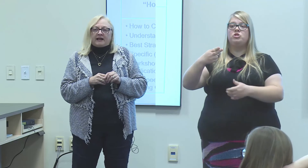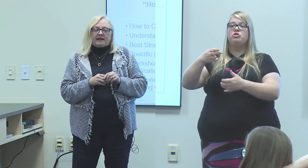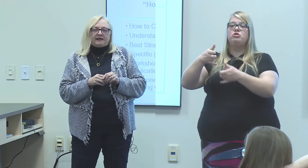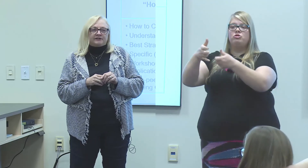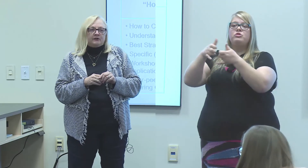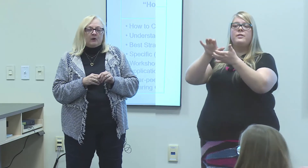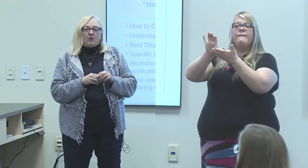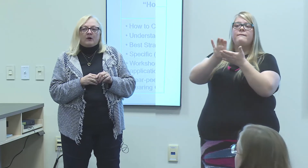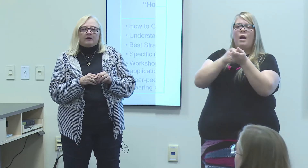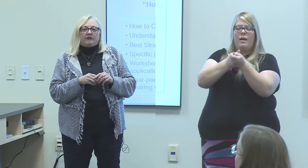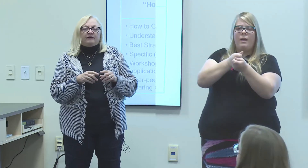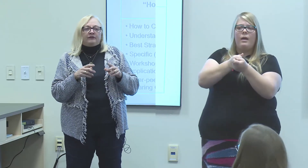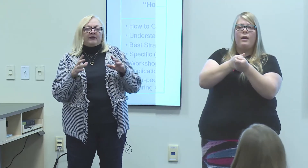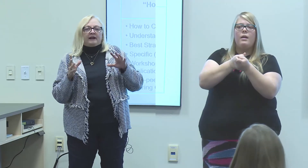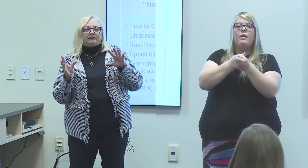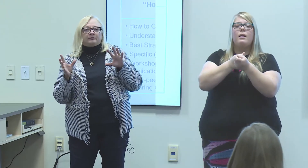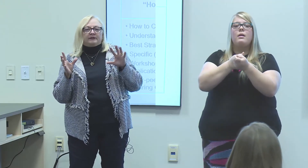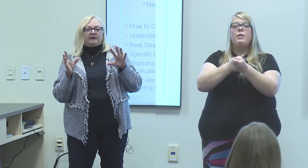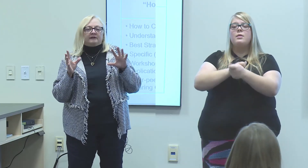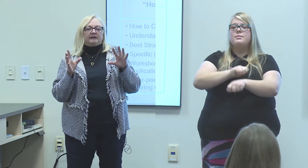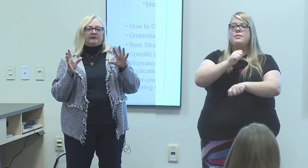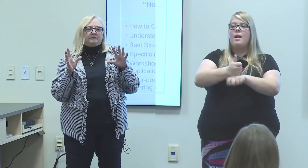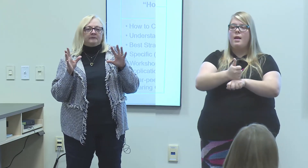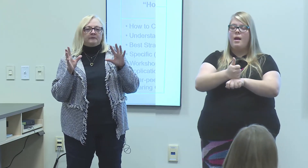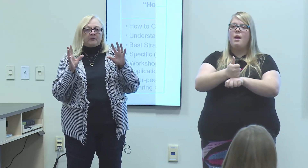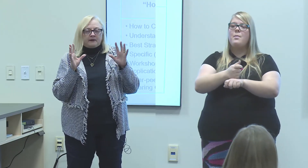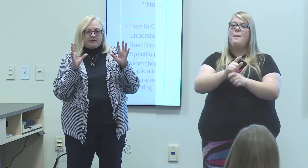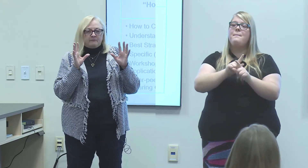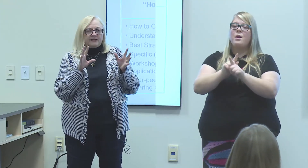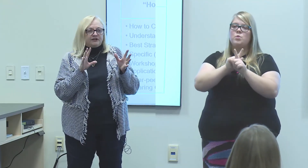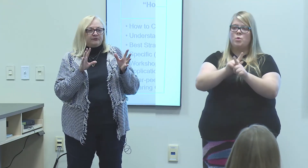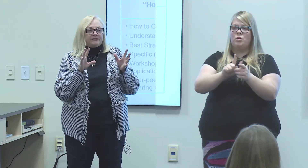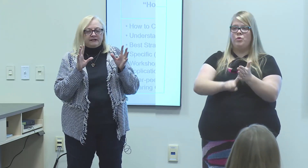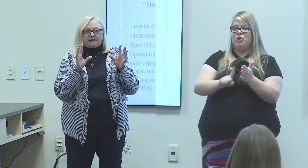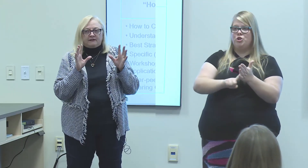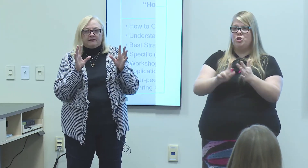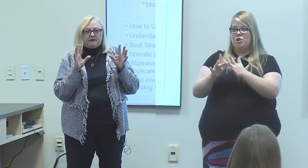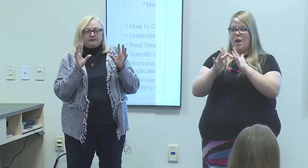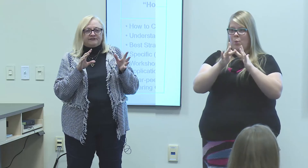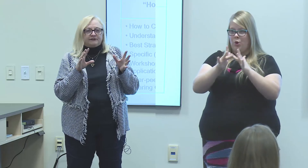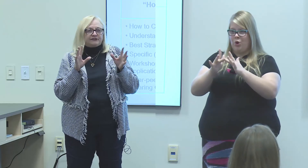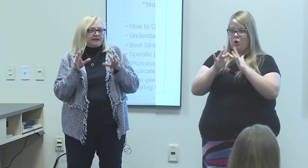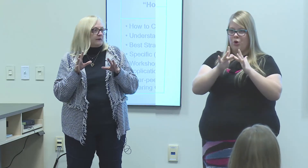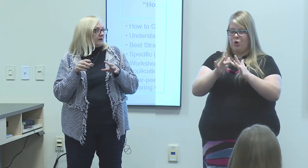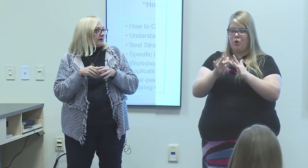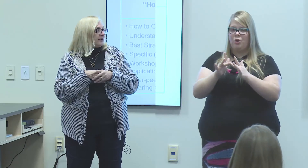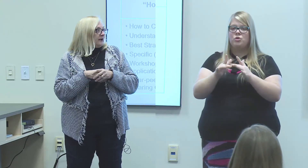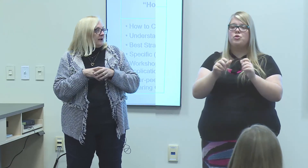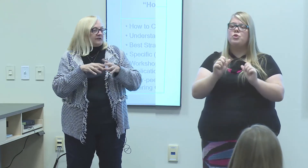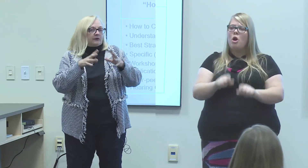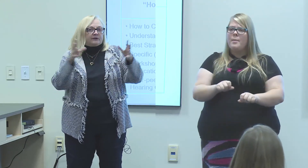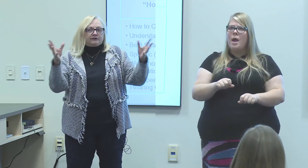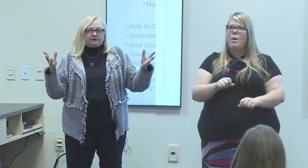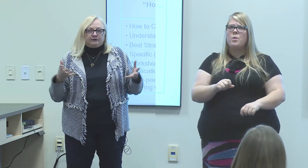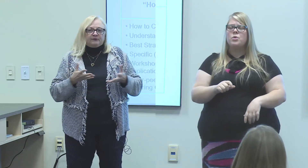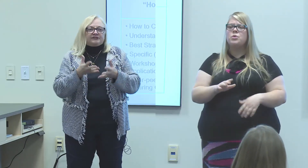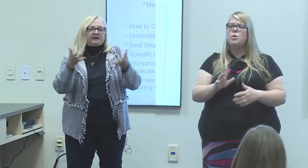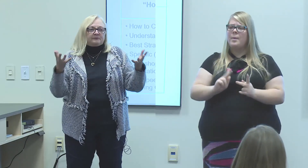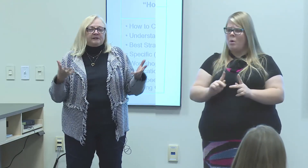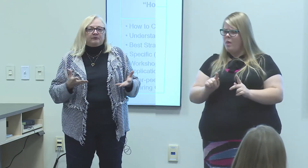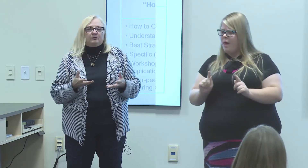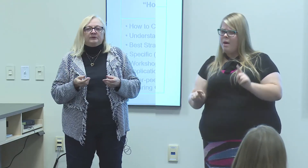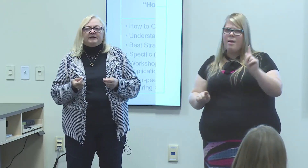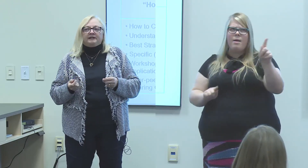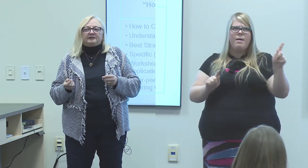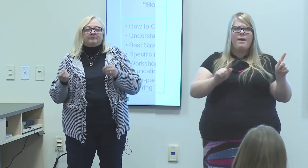by NIH, where they are doing a mentoring research network, so to reach